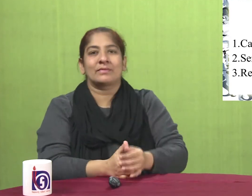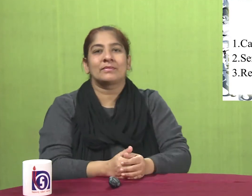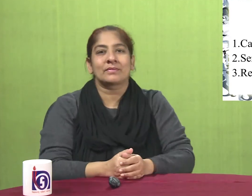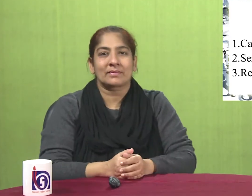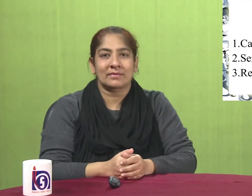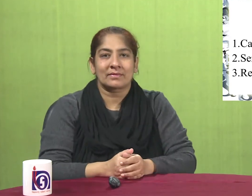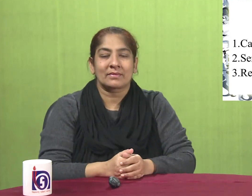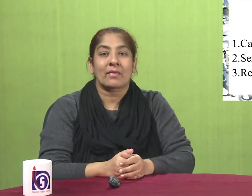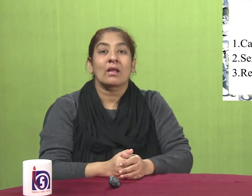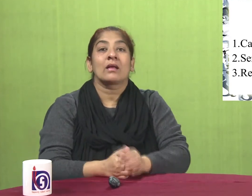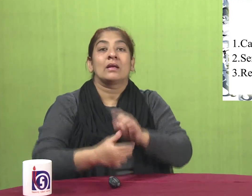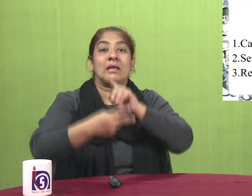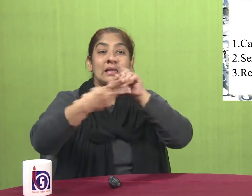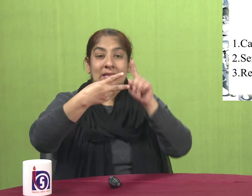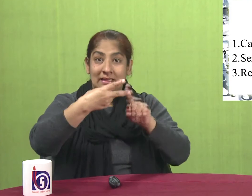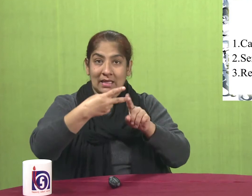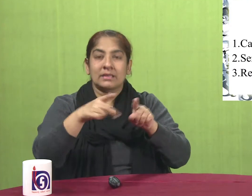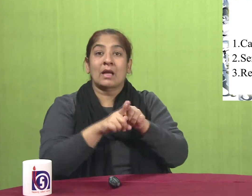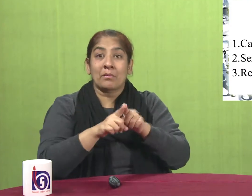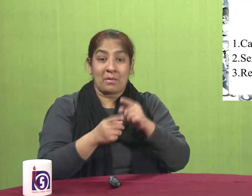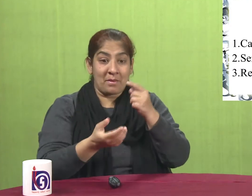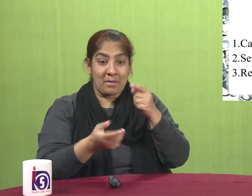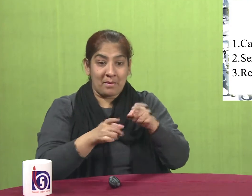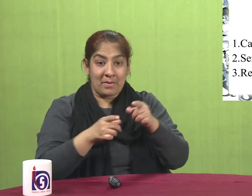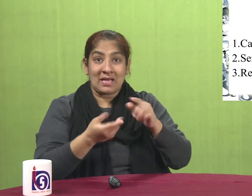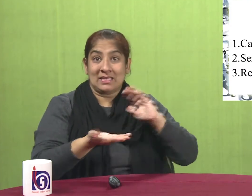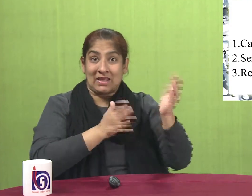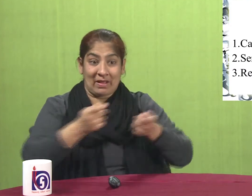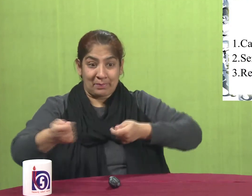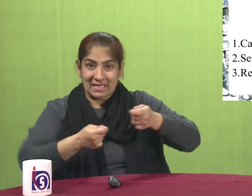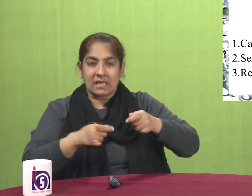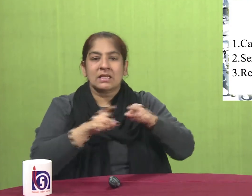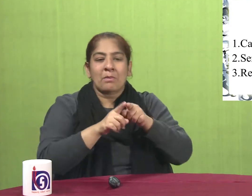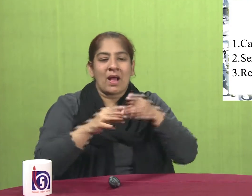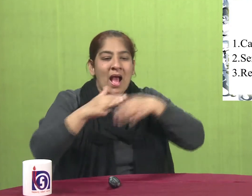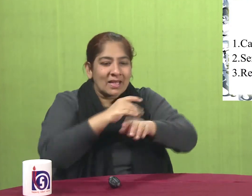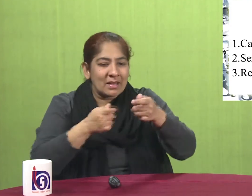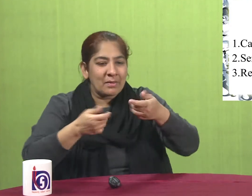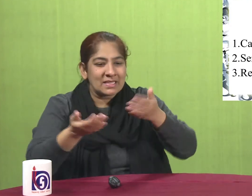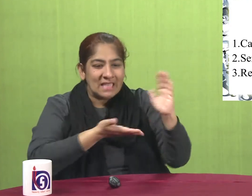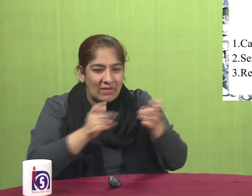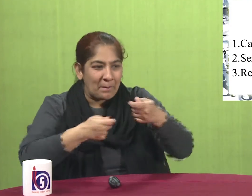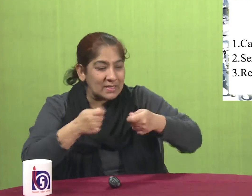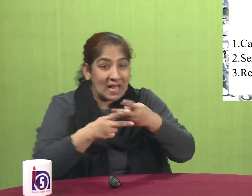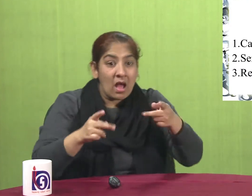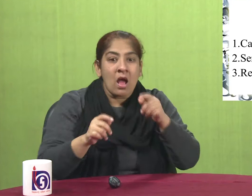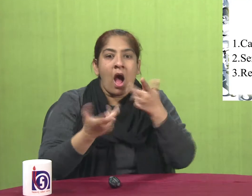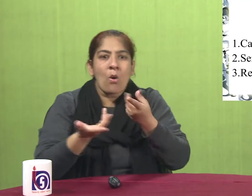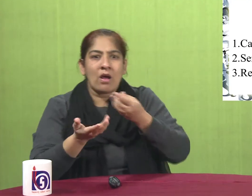So the first is capital formation. Second is service to business, different